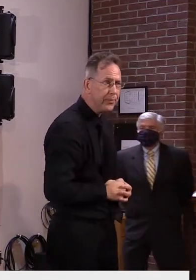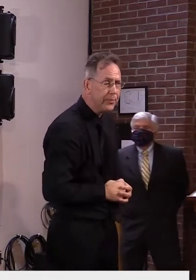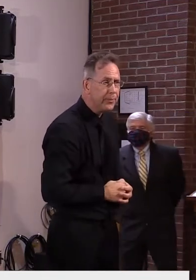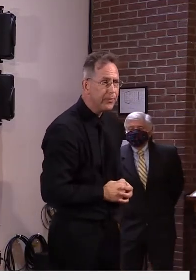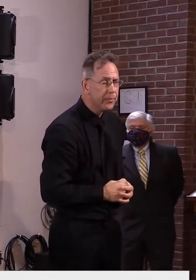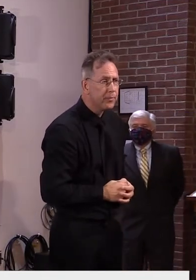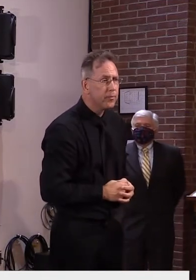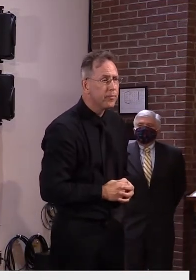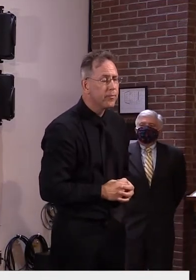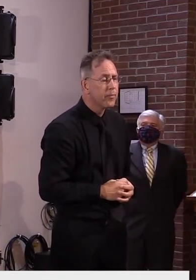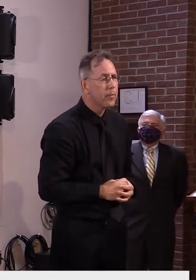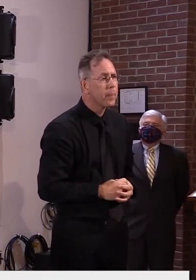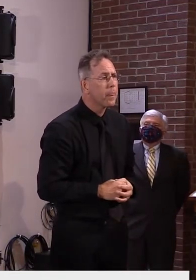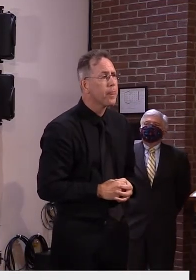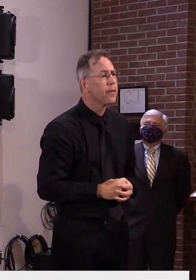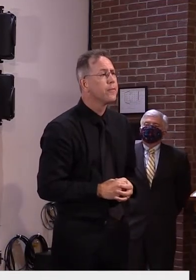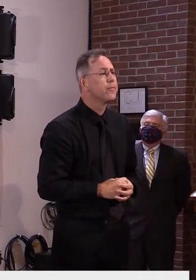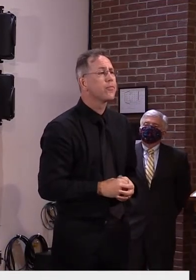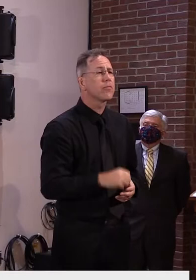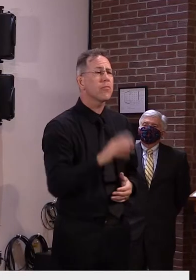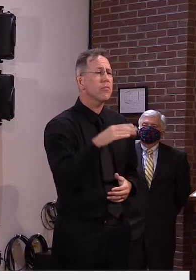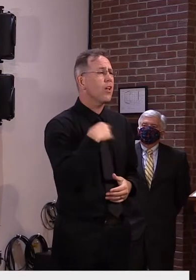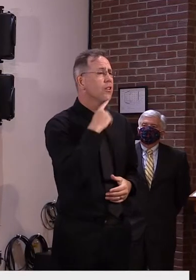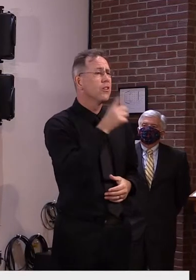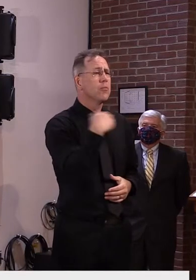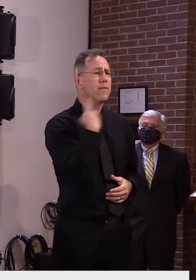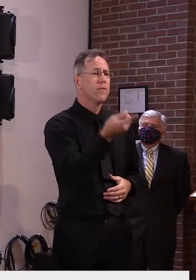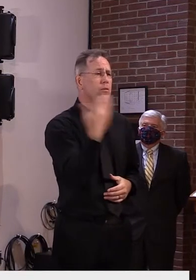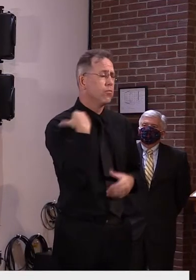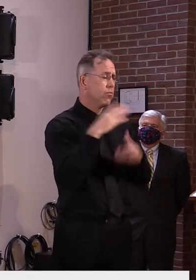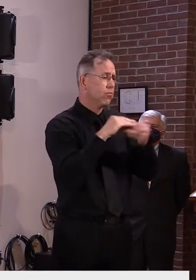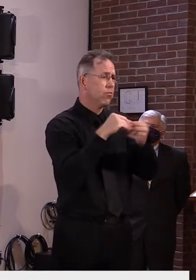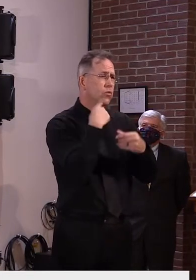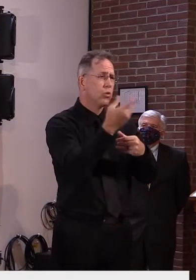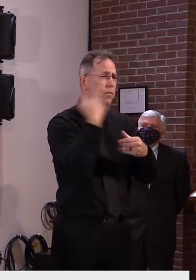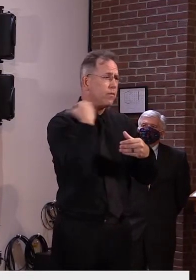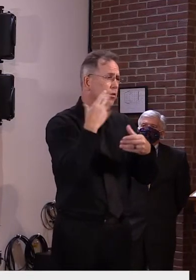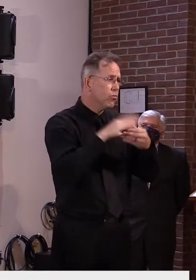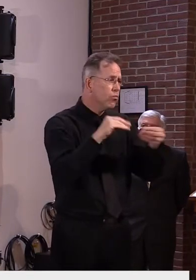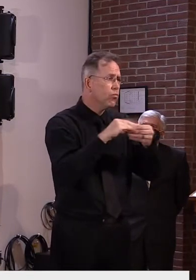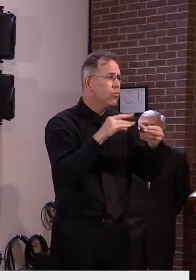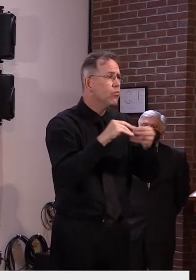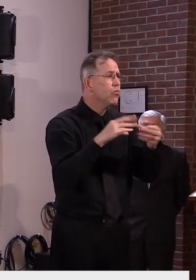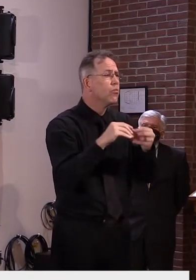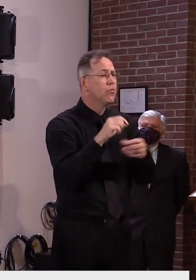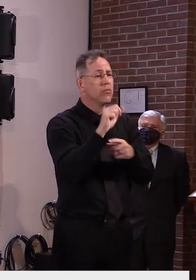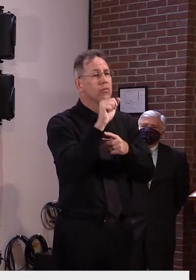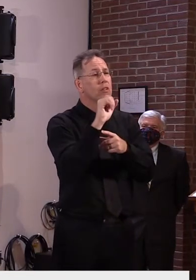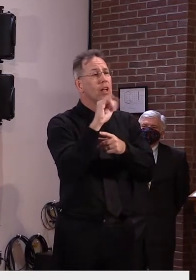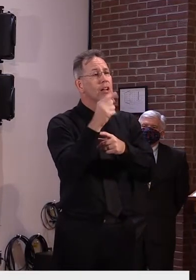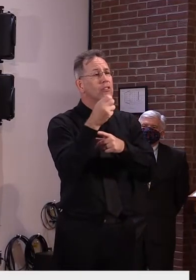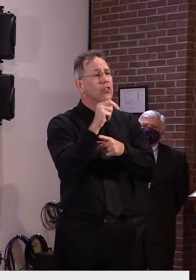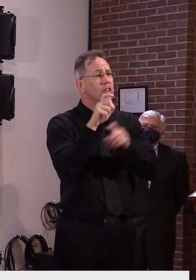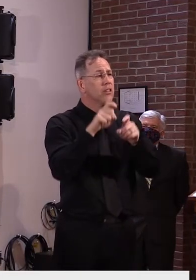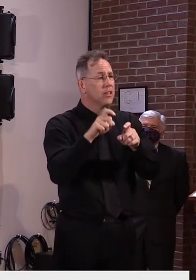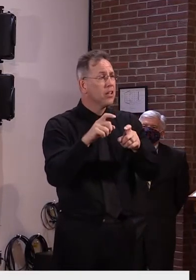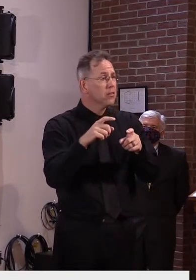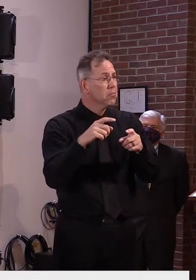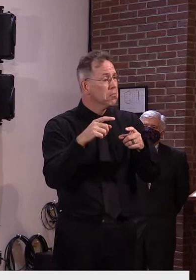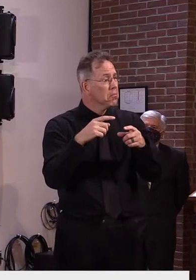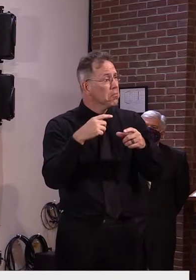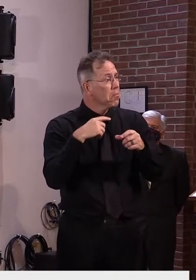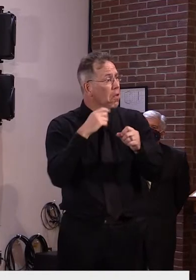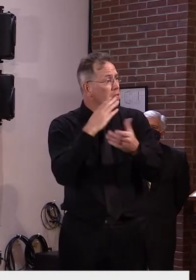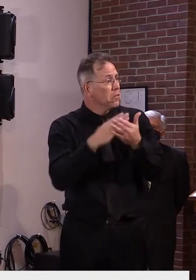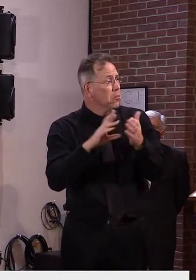Now, as I've noted all along, antigen tests do have a potential role in Vermont's testing scheme. They may play less of a